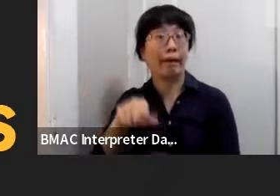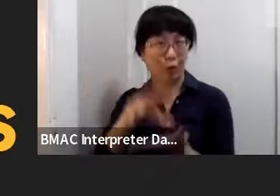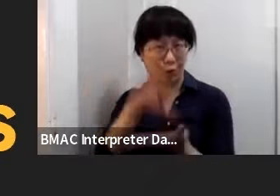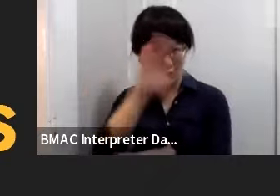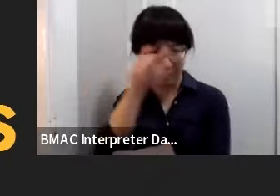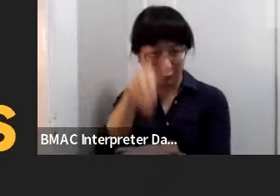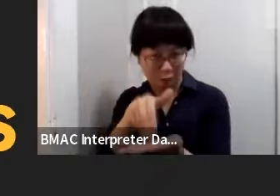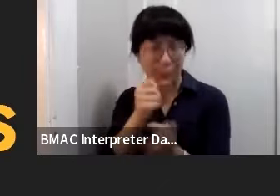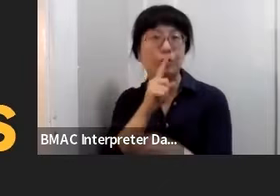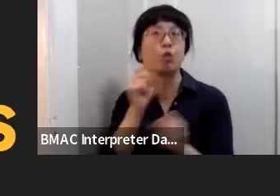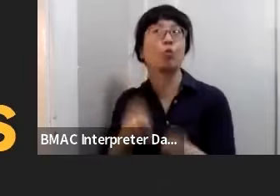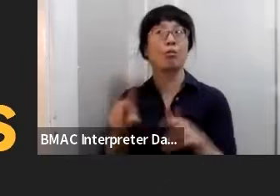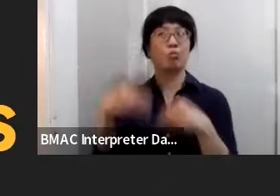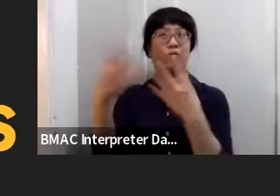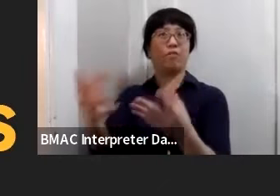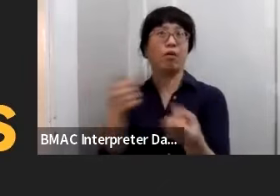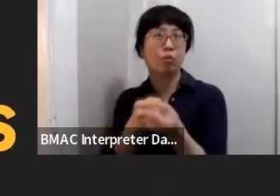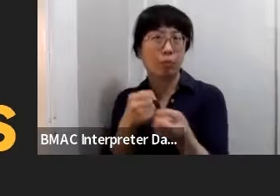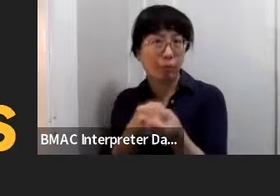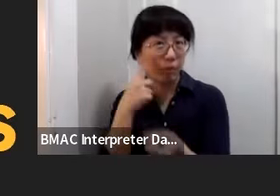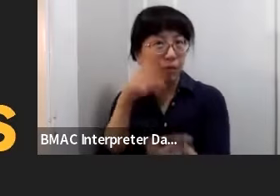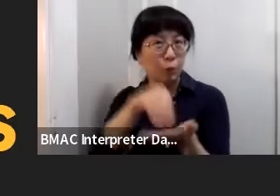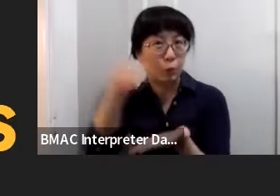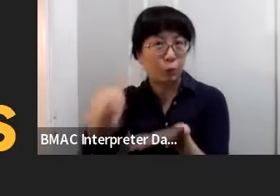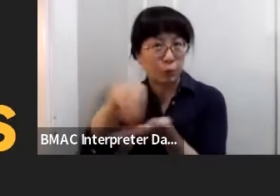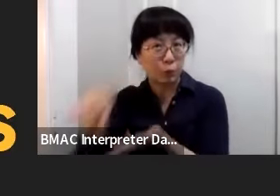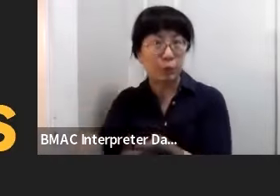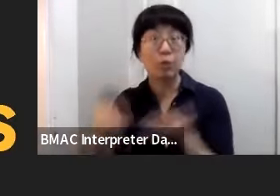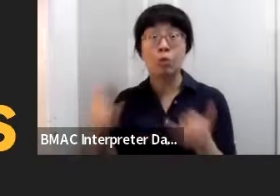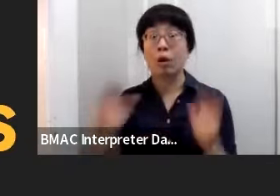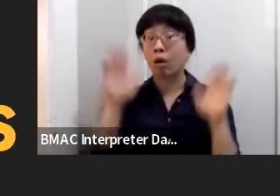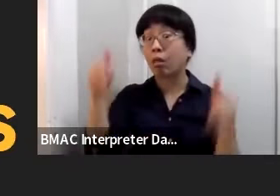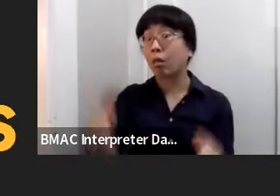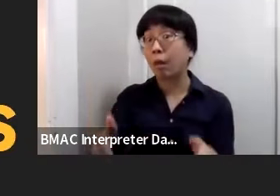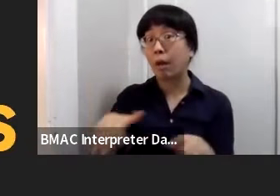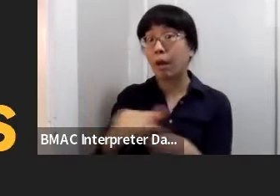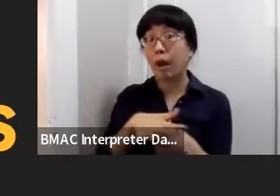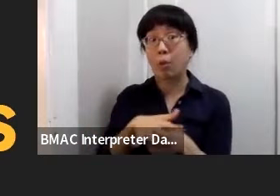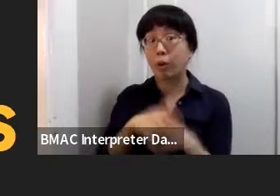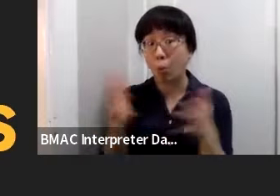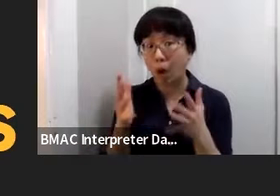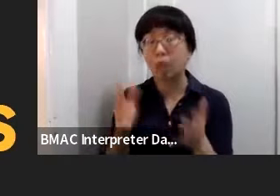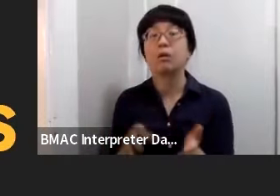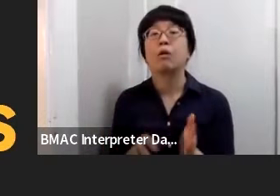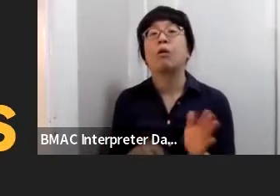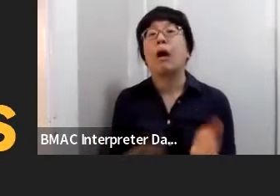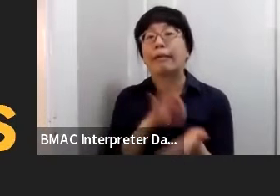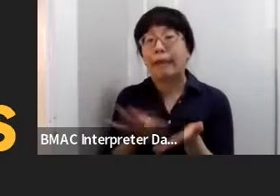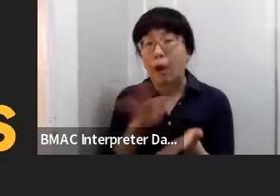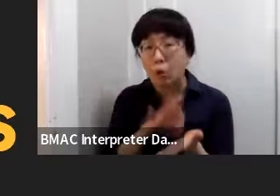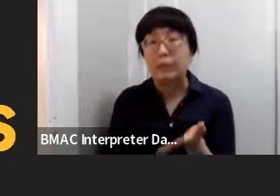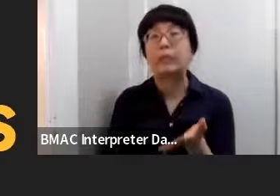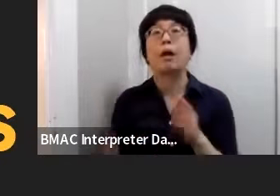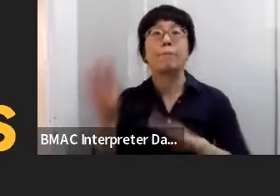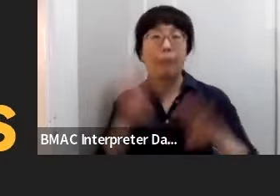that we can provide the support to students. So right now, the main areas that students can find SI are in accounting courses, a number of